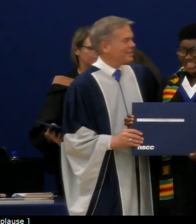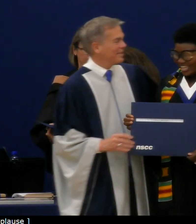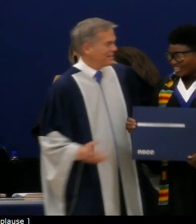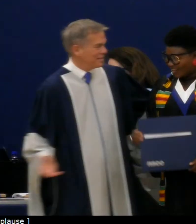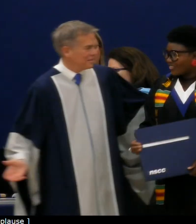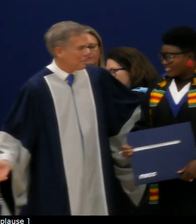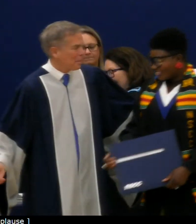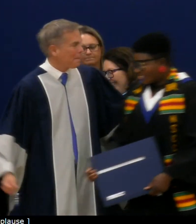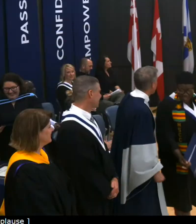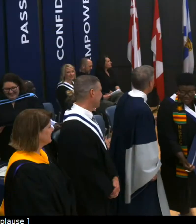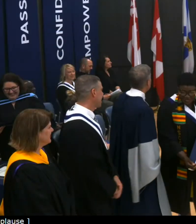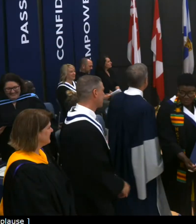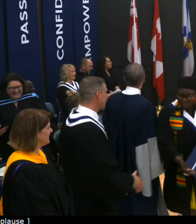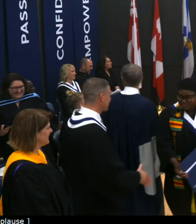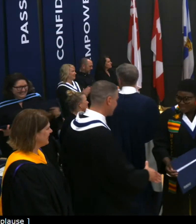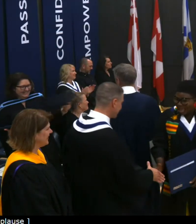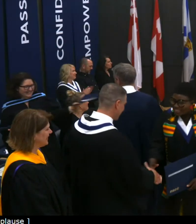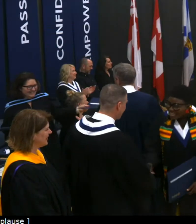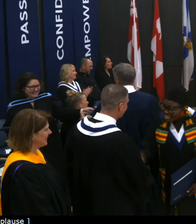Joy Ekaruche.